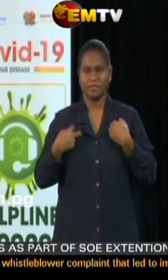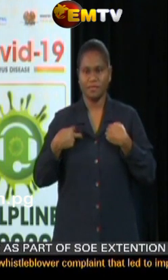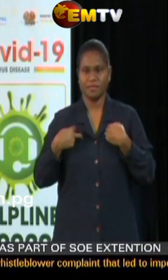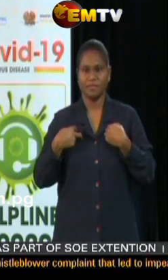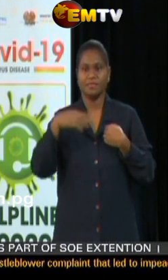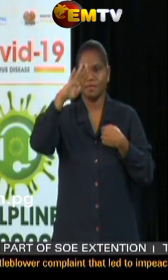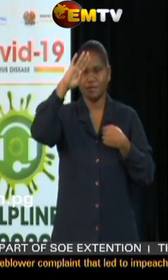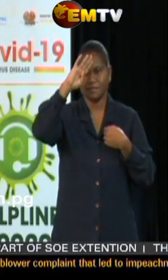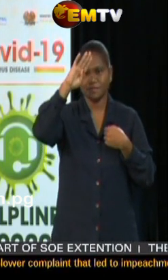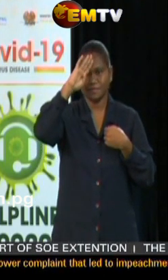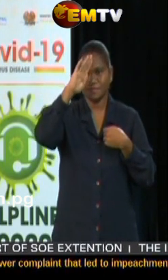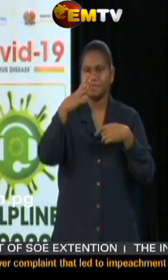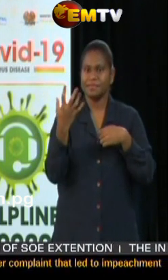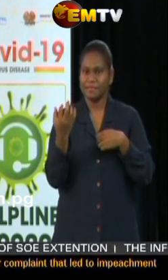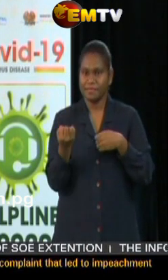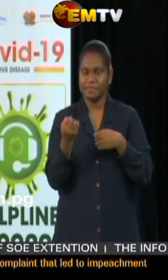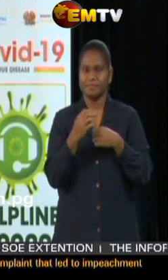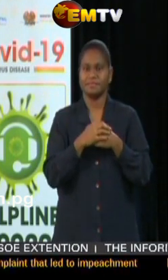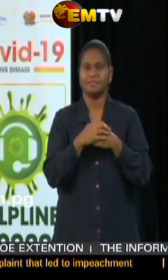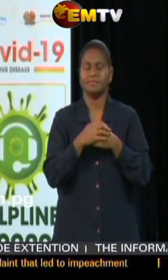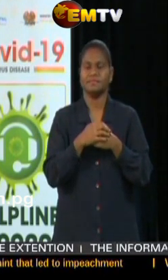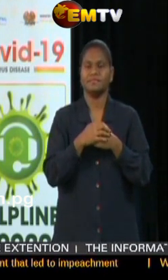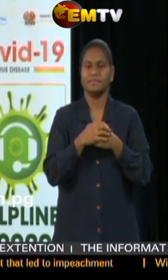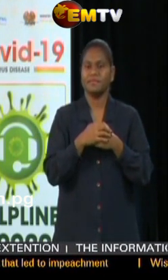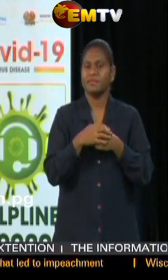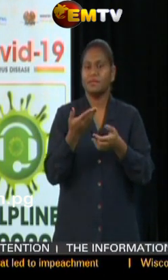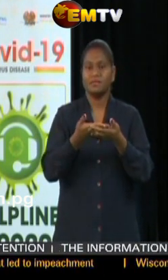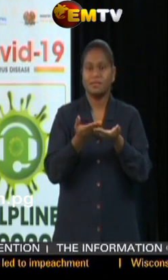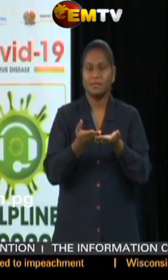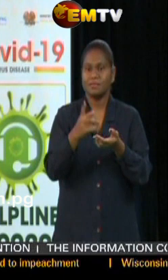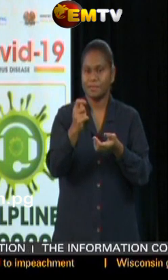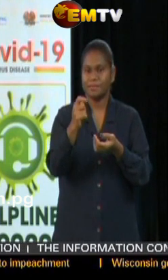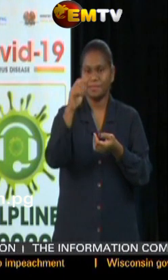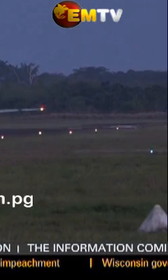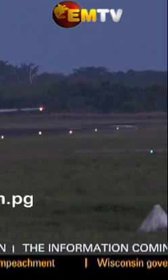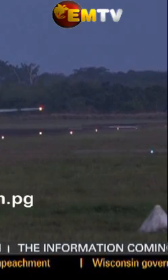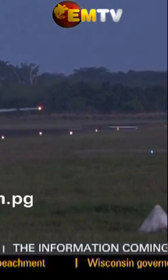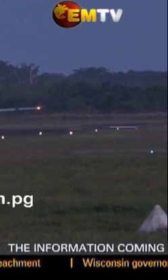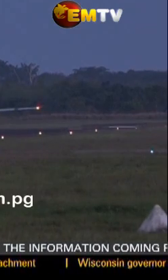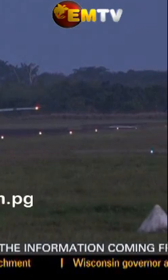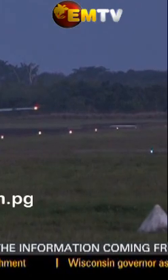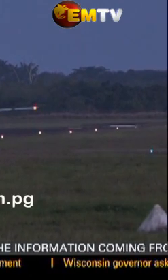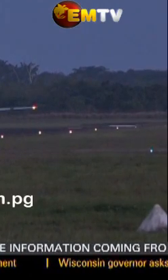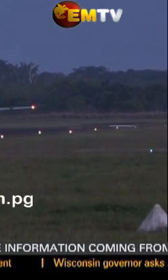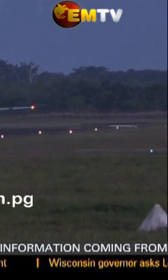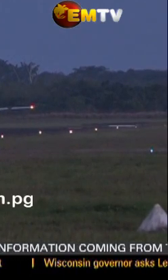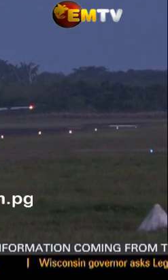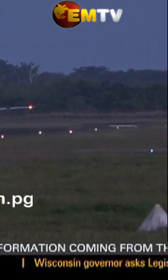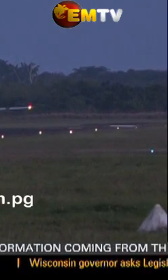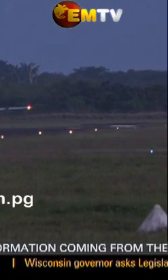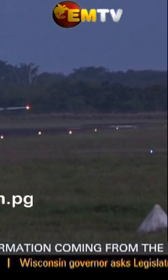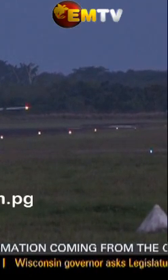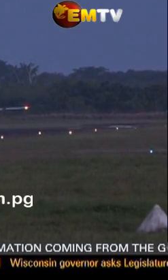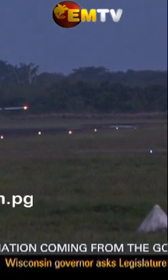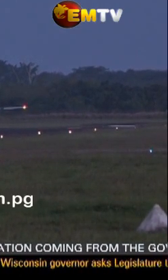proper management, supervision, control and oversight it can get out of proportion in our face. In a statement released by New